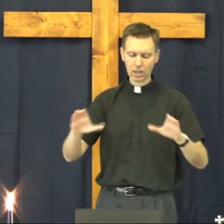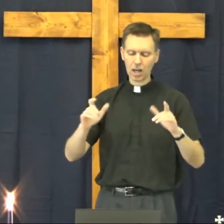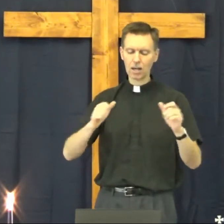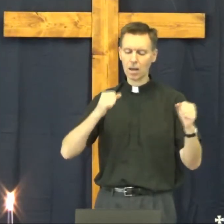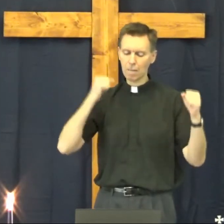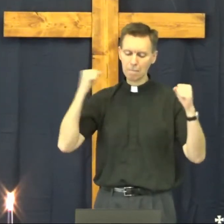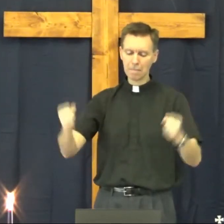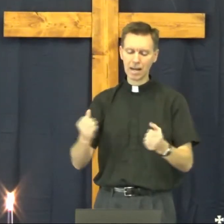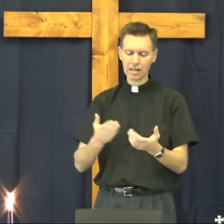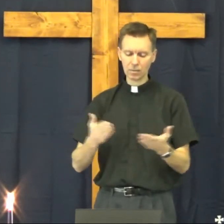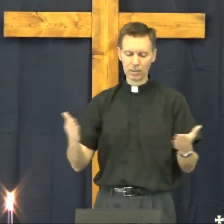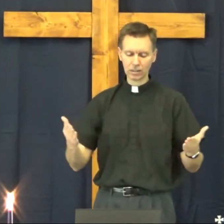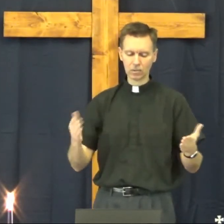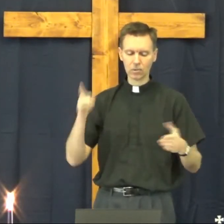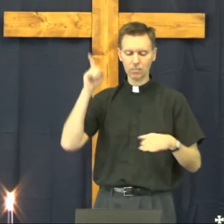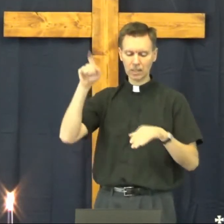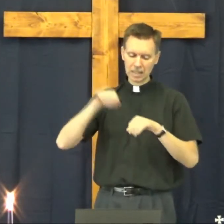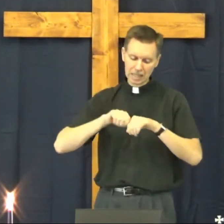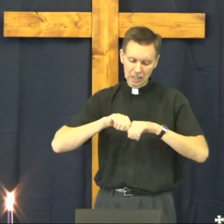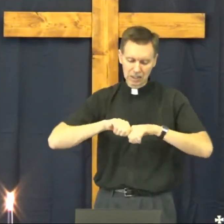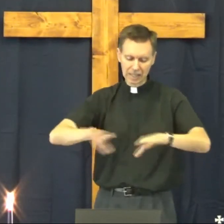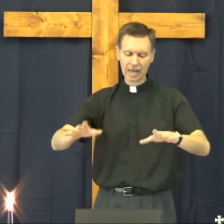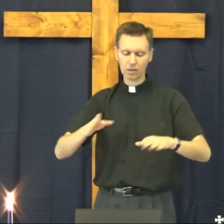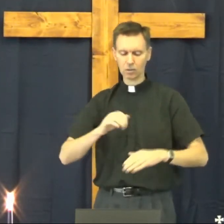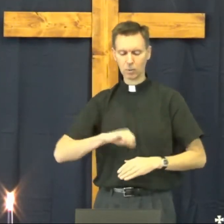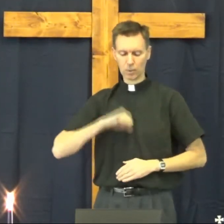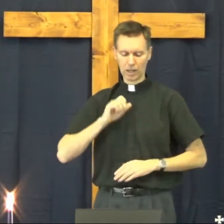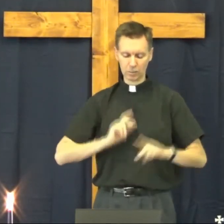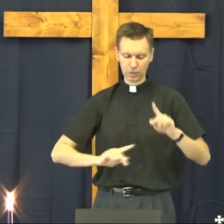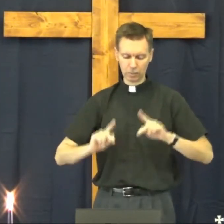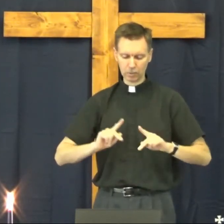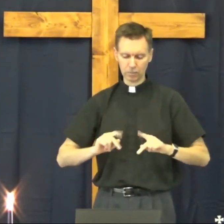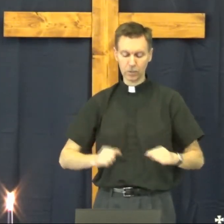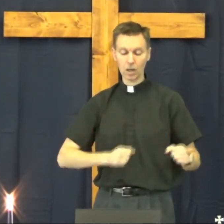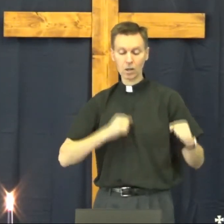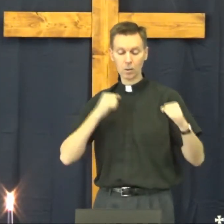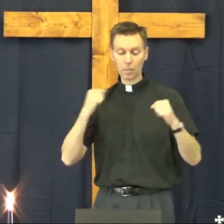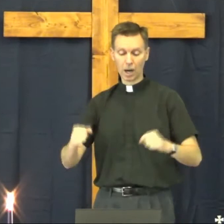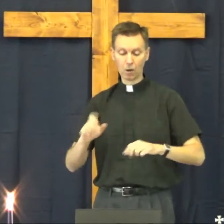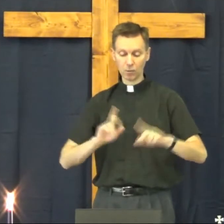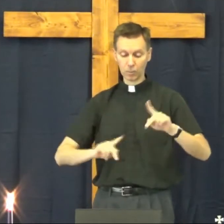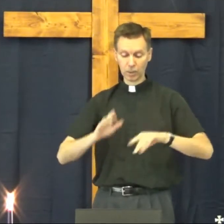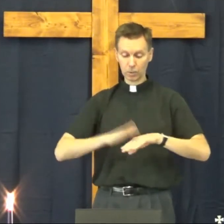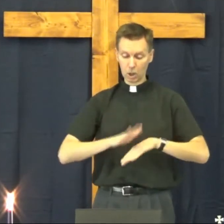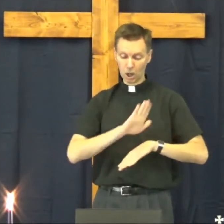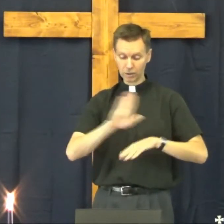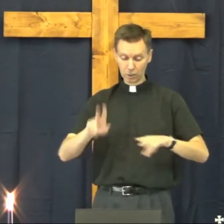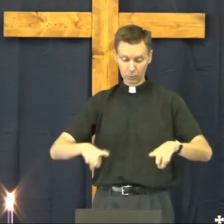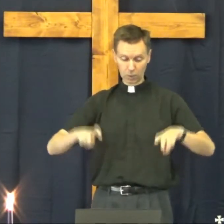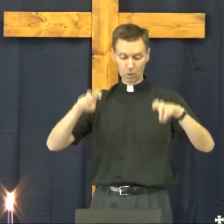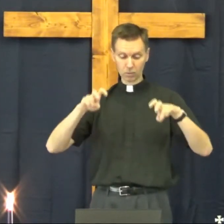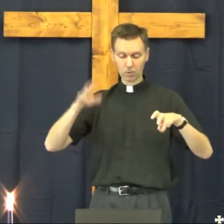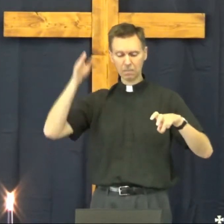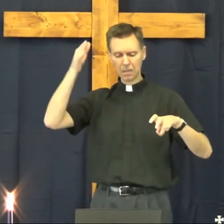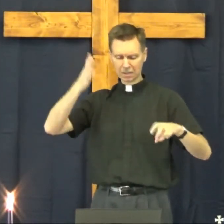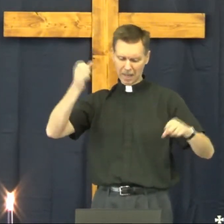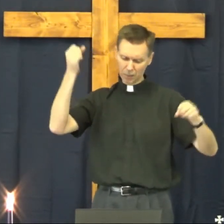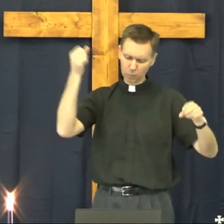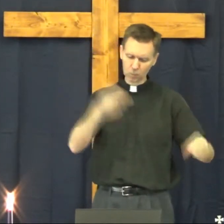done mighty things. He scattered the proud people. The powerful people on their thrones, God threw